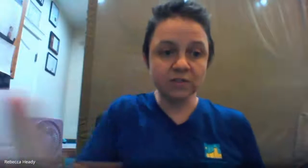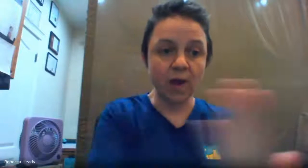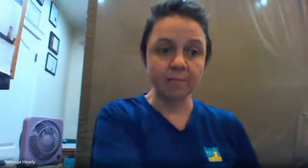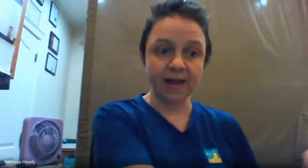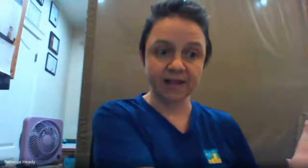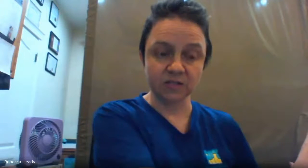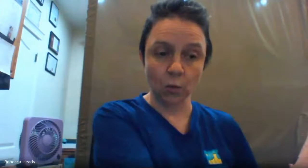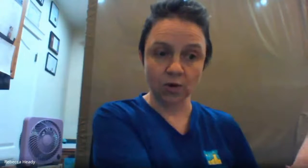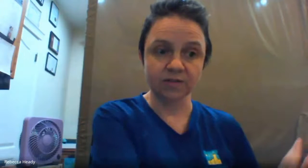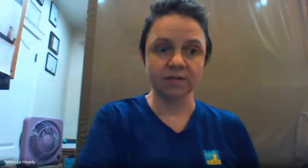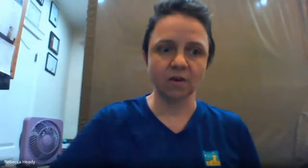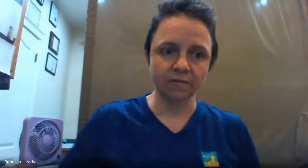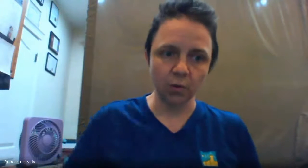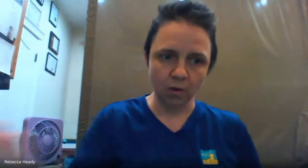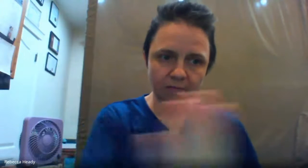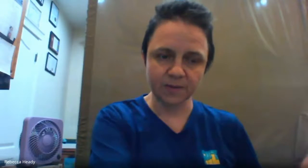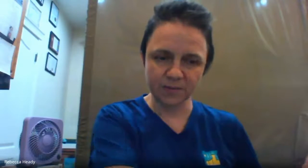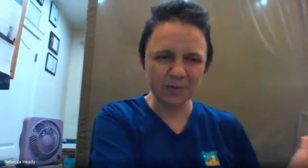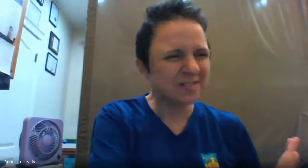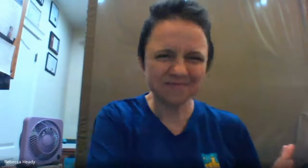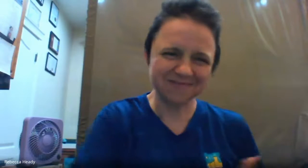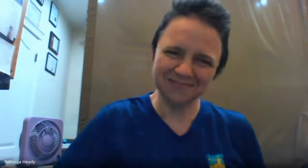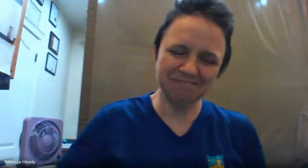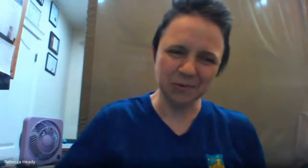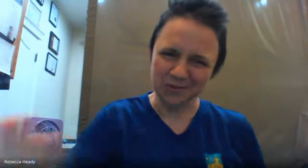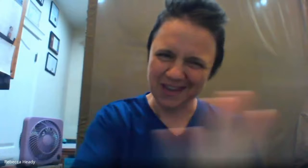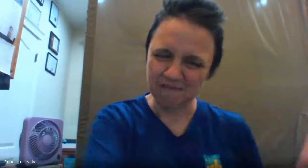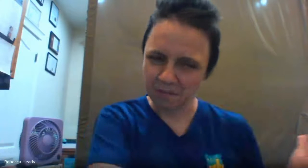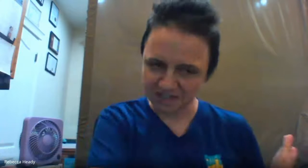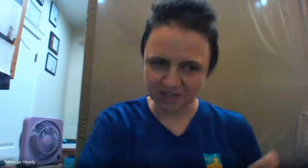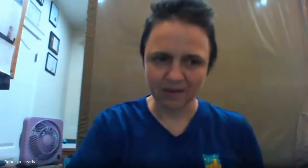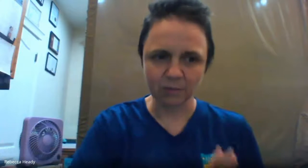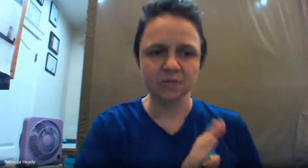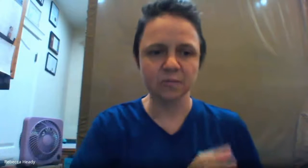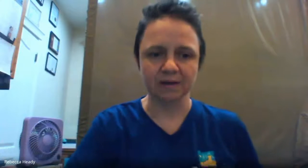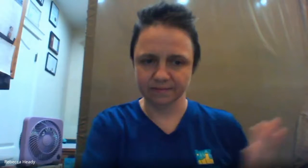it's yours, it's all of your responsibility, which don't use that very much in language, but yeah.